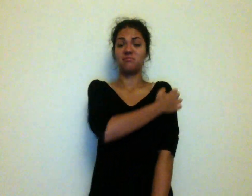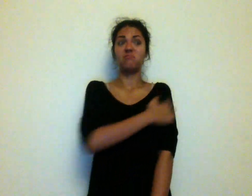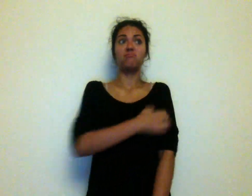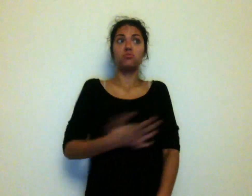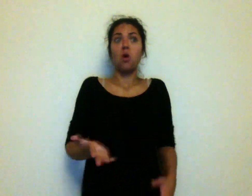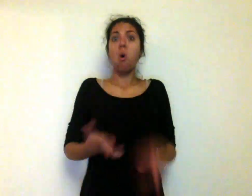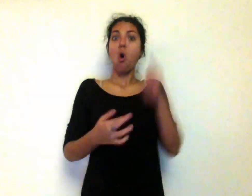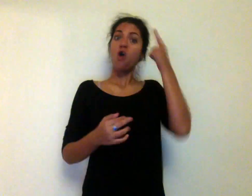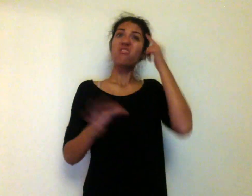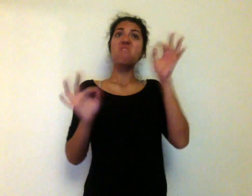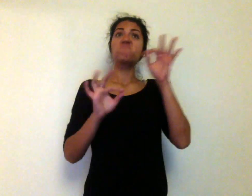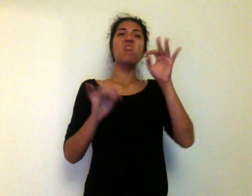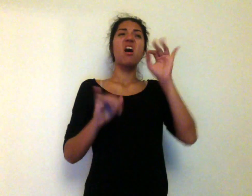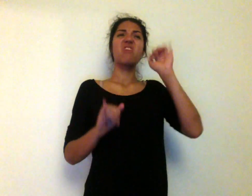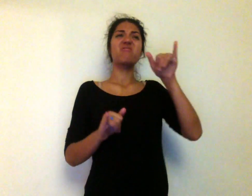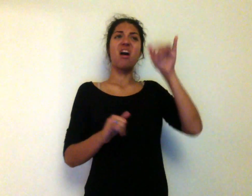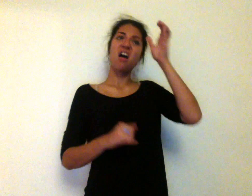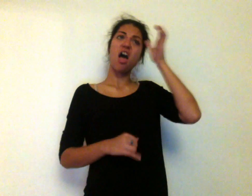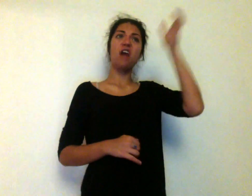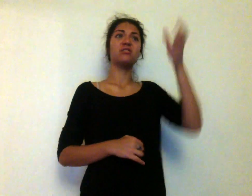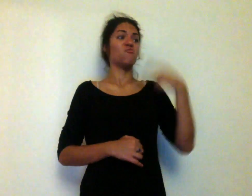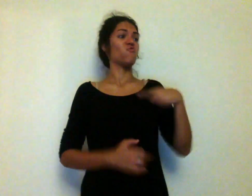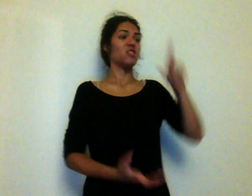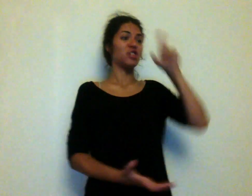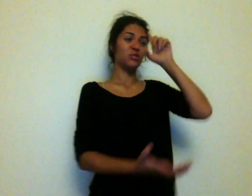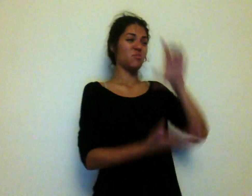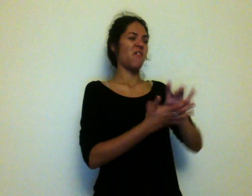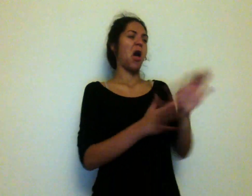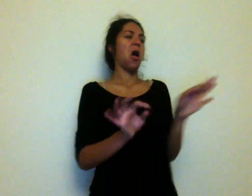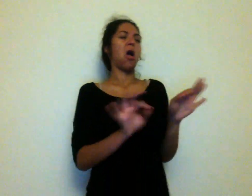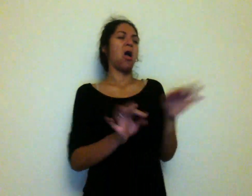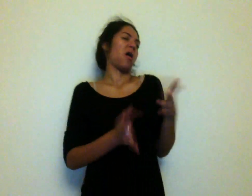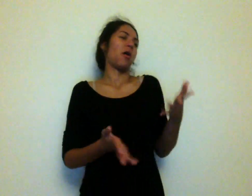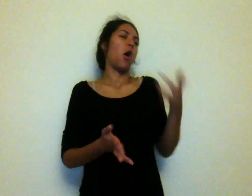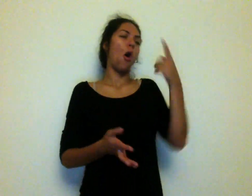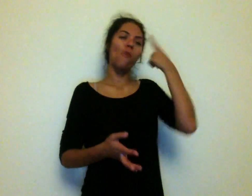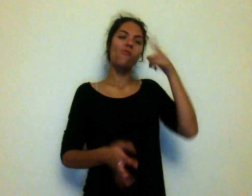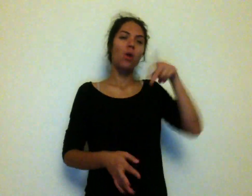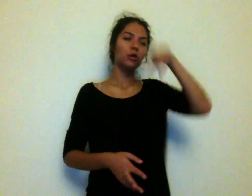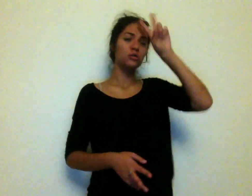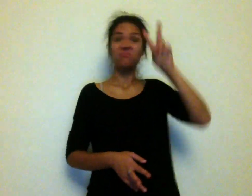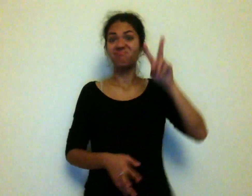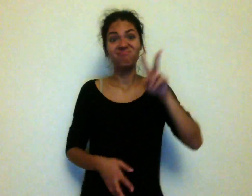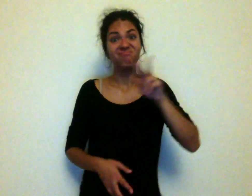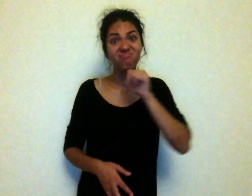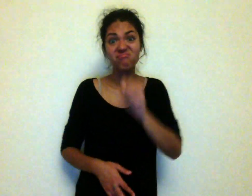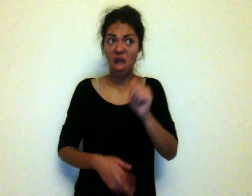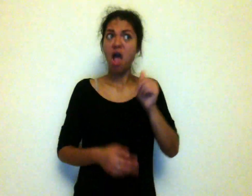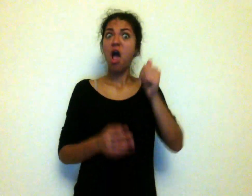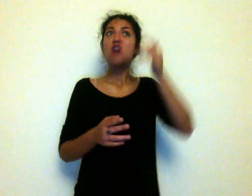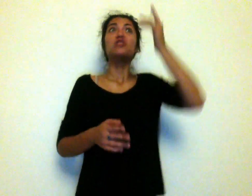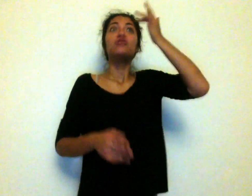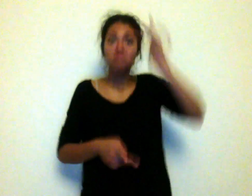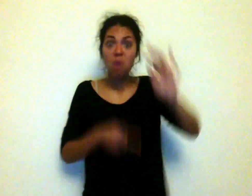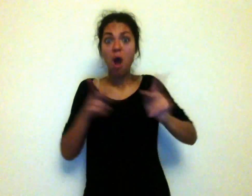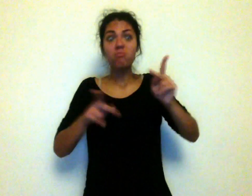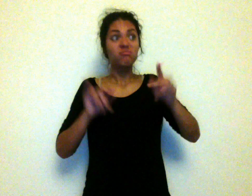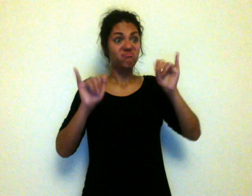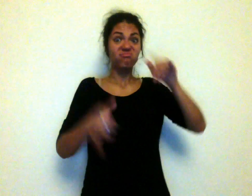on. Some of the finest minds will build themselves on some of these philosophical issues that I'm talking to you about. So all life is